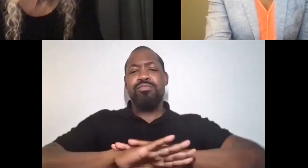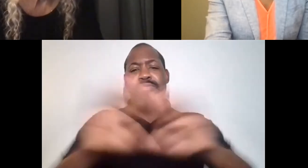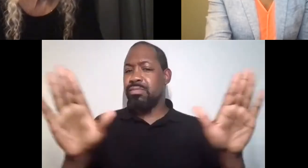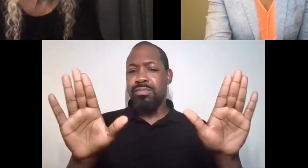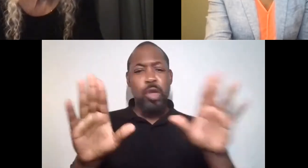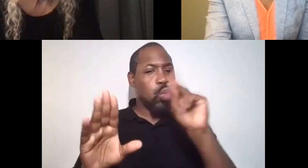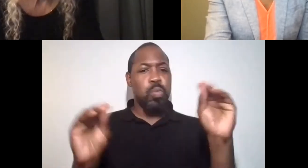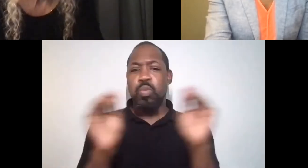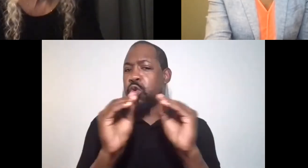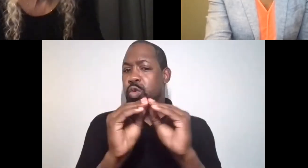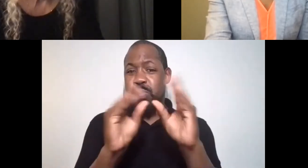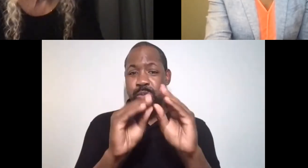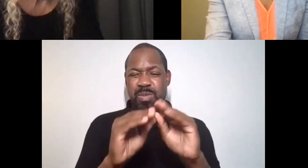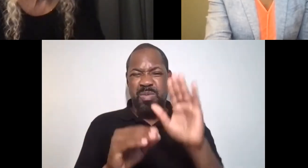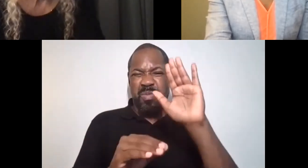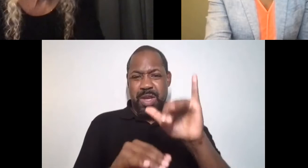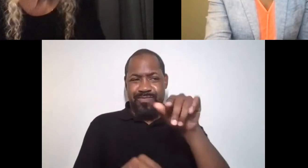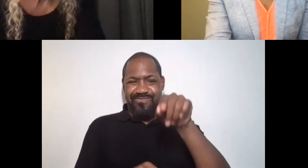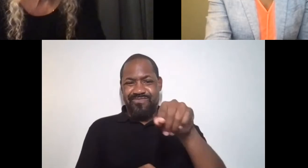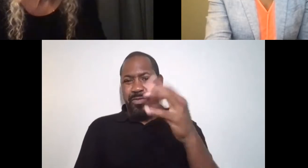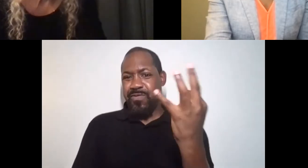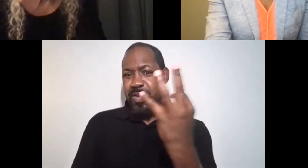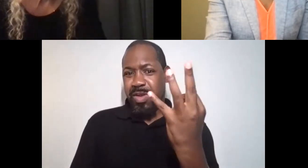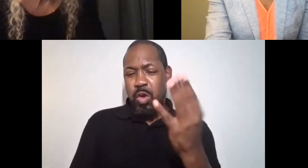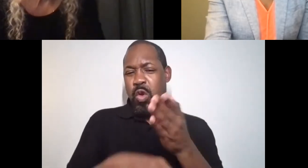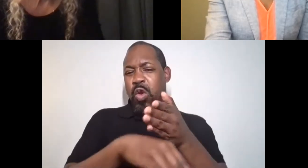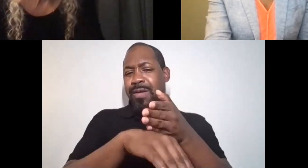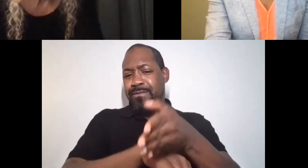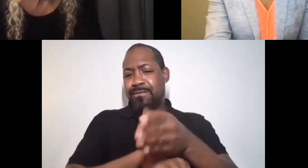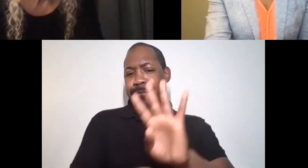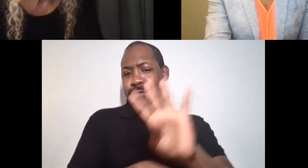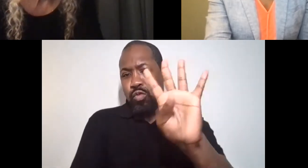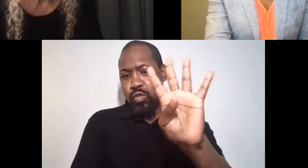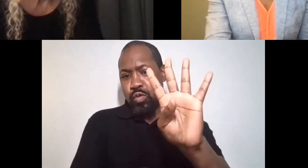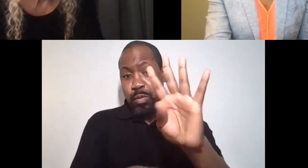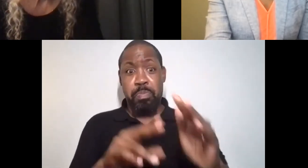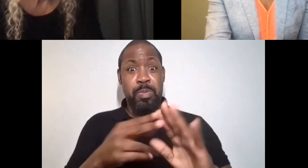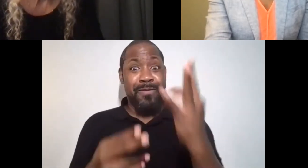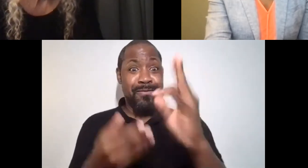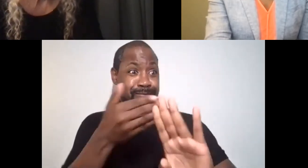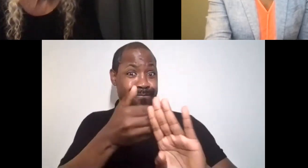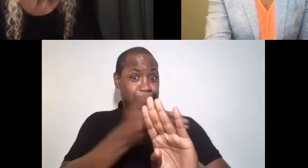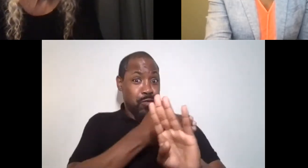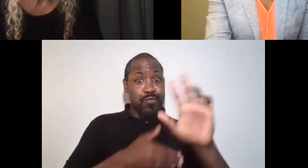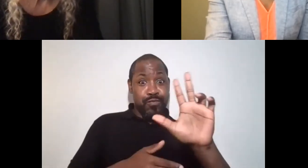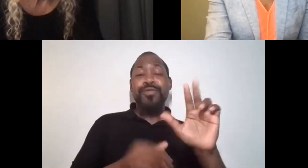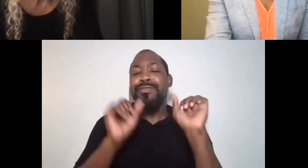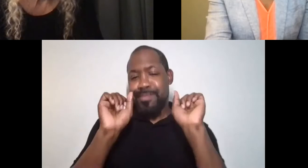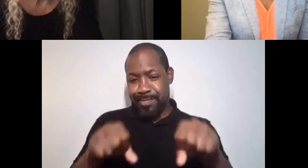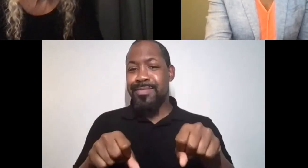meetings will no longer happen. And the end of that would be this Friday at 4.